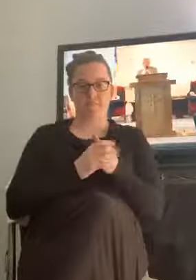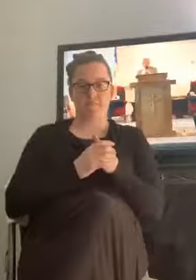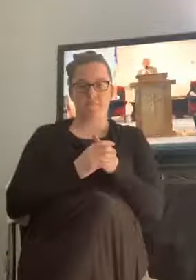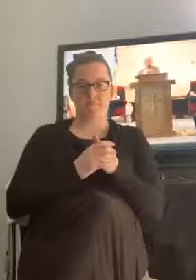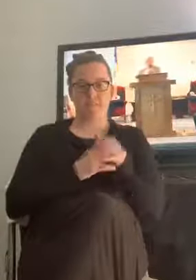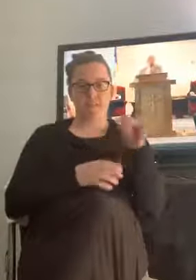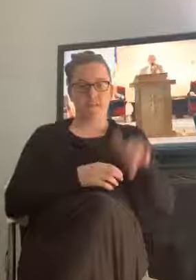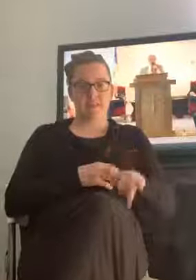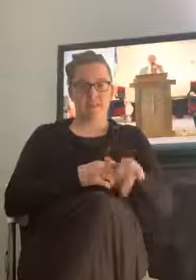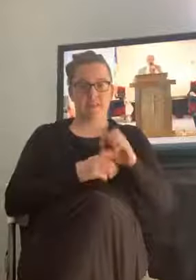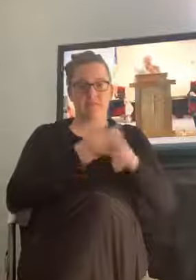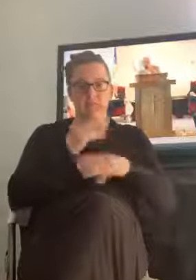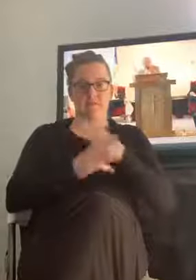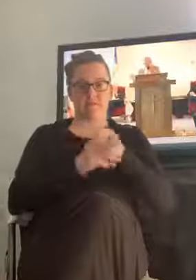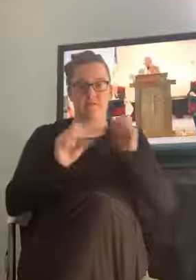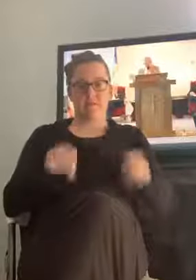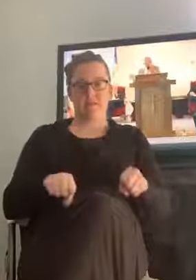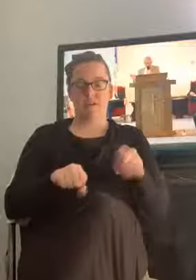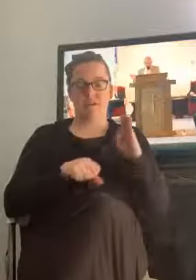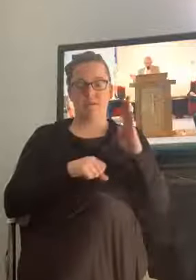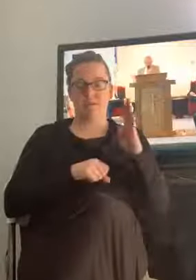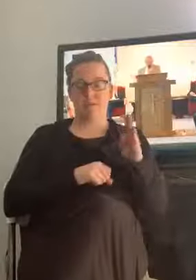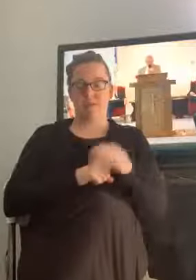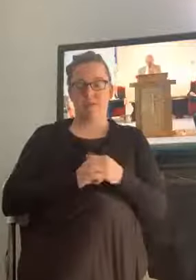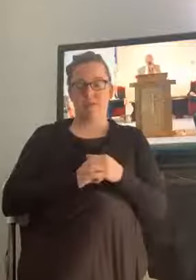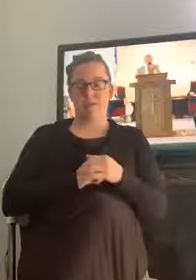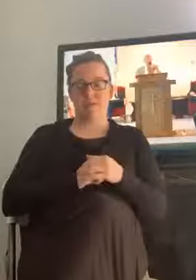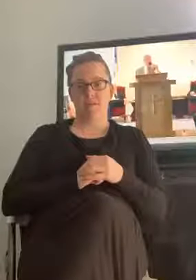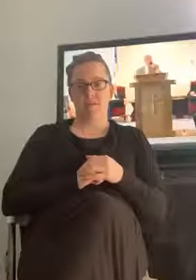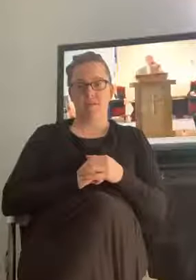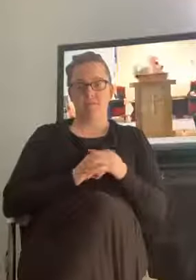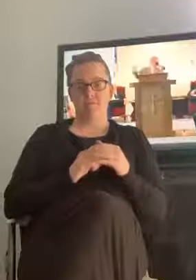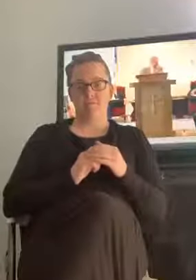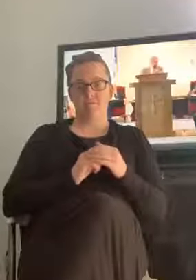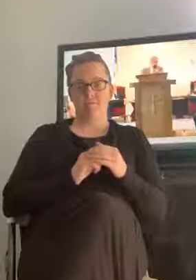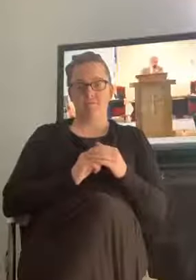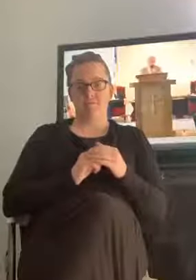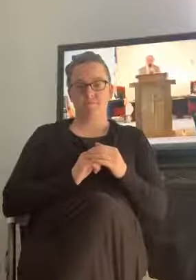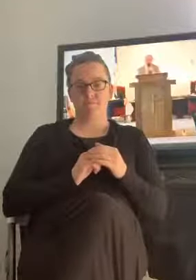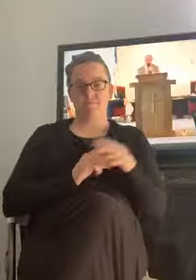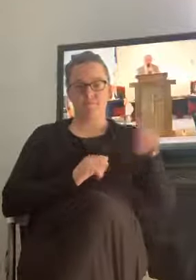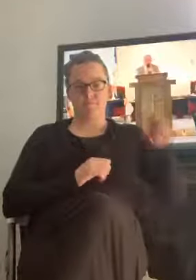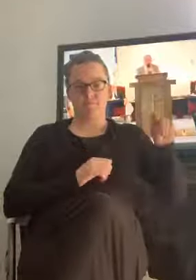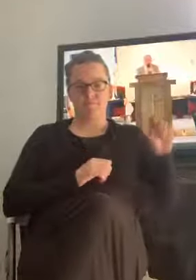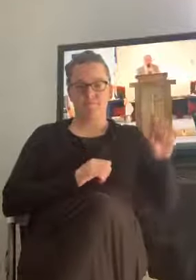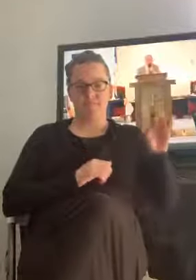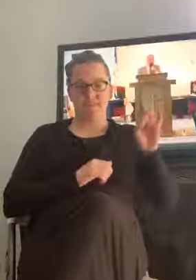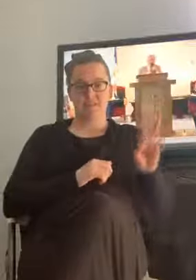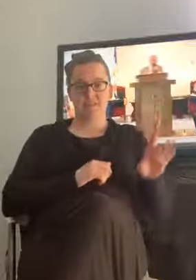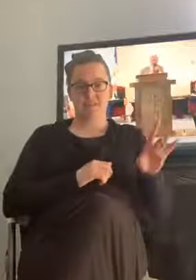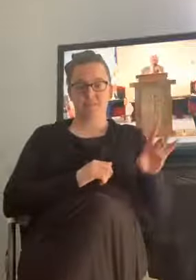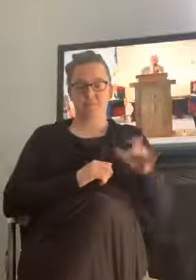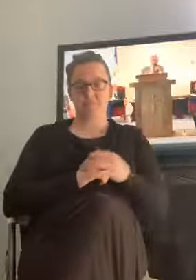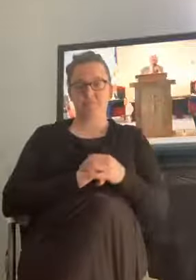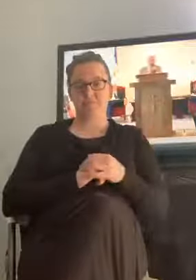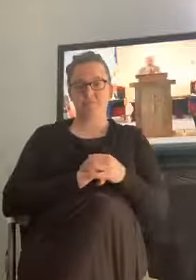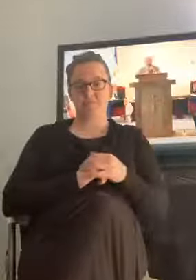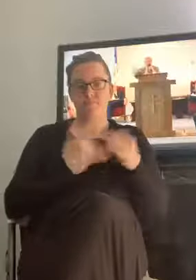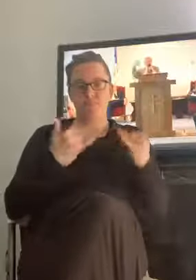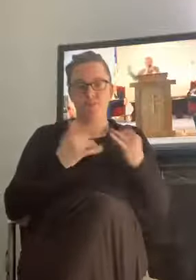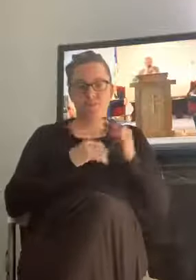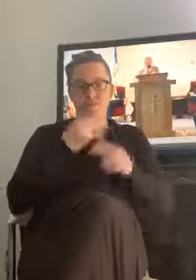This world can be in an upheaval. This world can be rocking and reeling. This world can